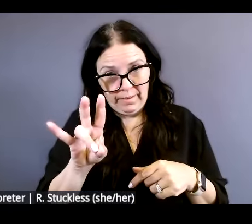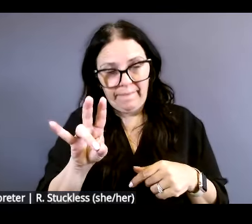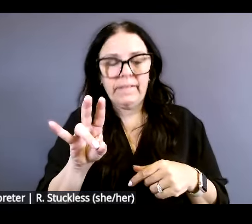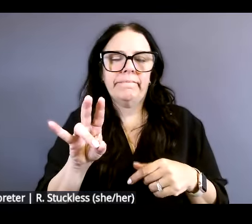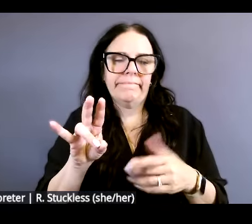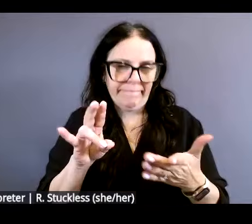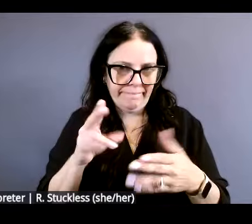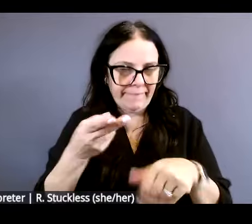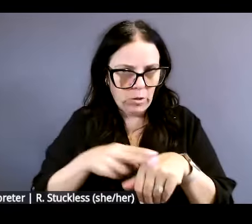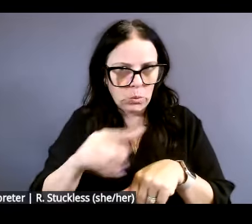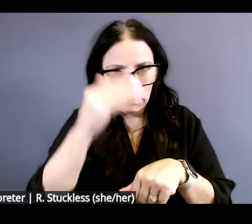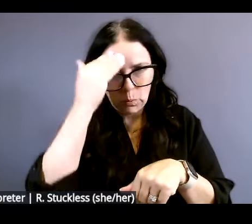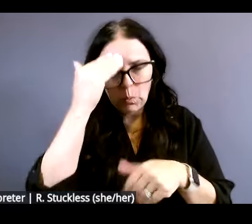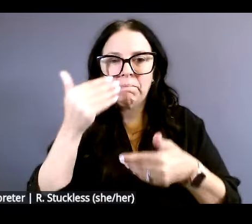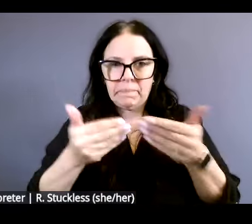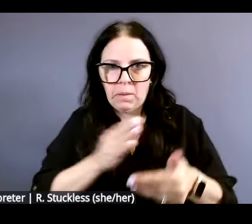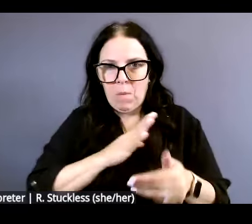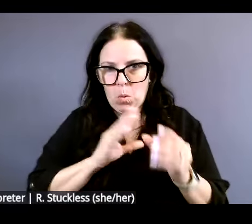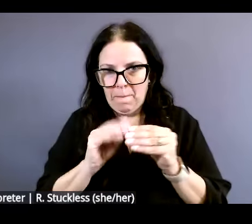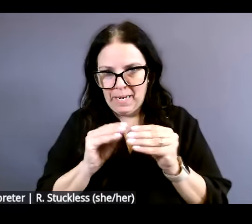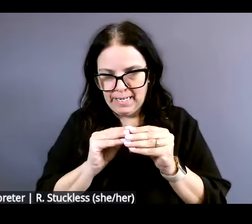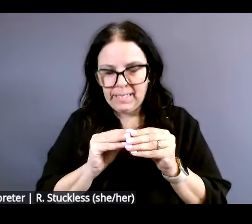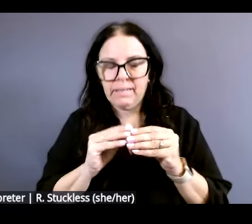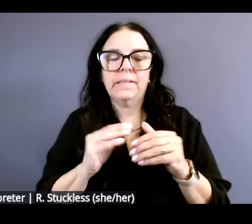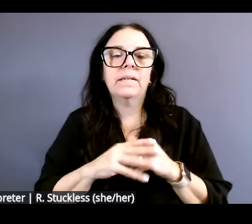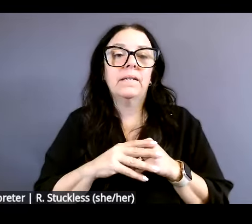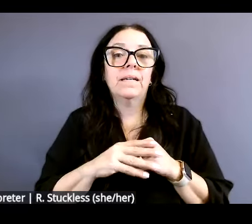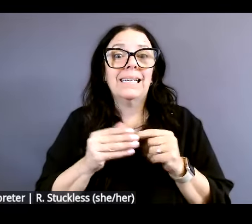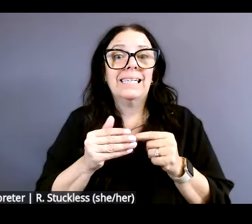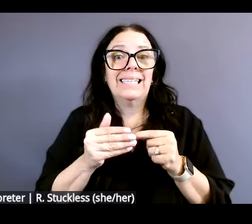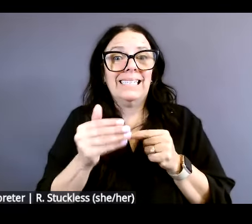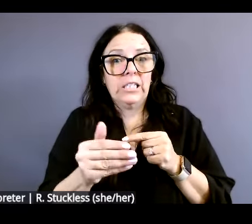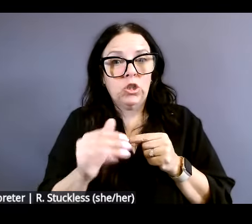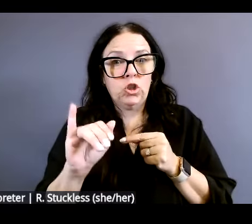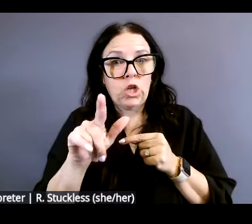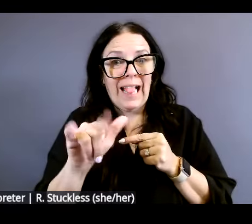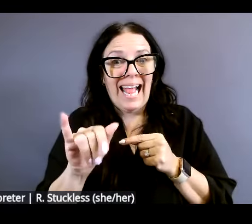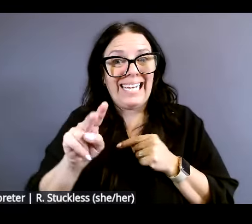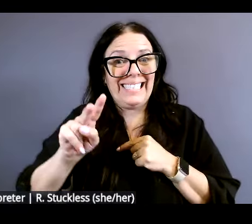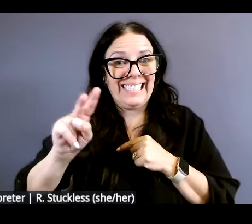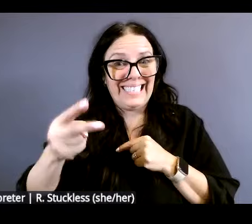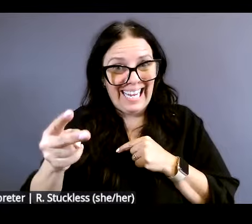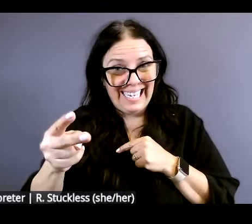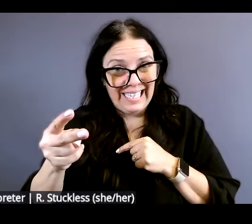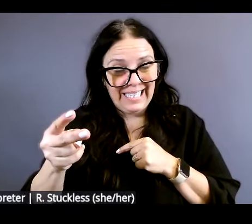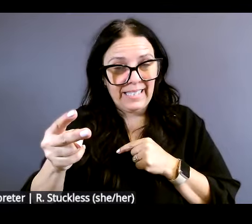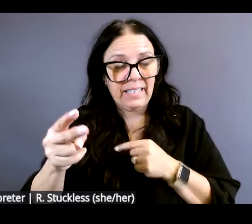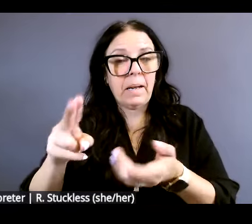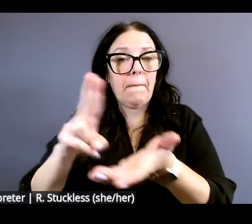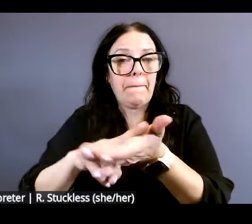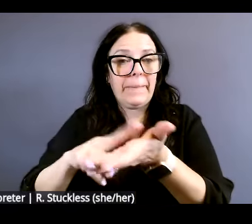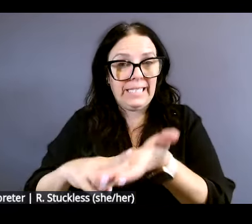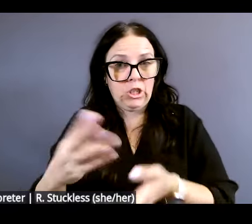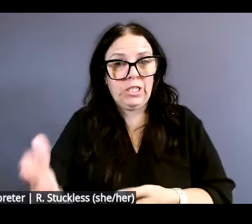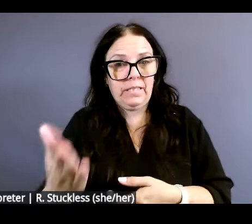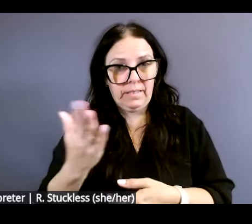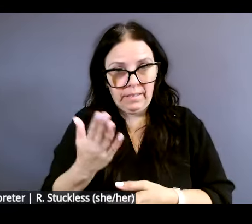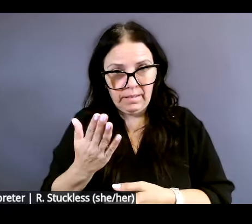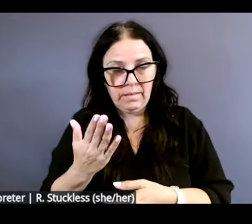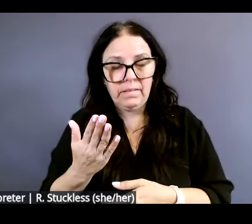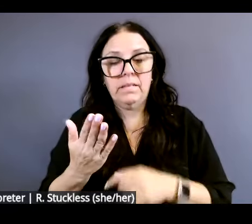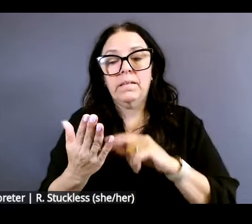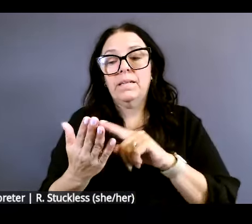And then on July 2nd, the petition was submitted. There were 3 changes that were made